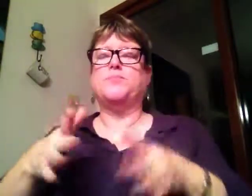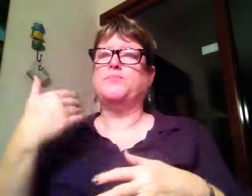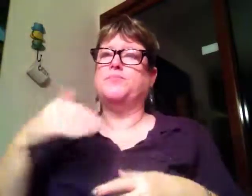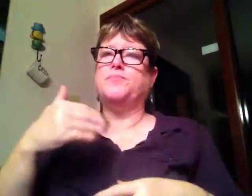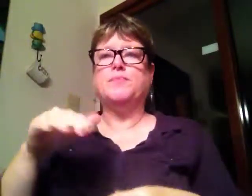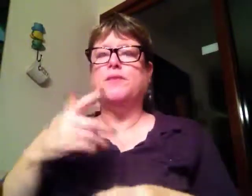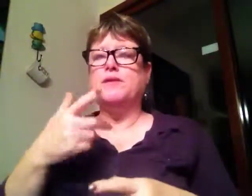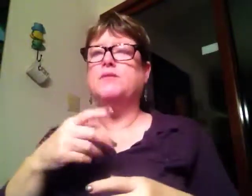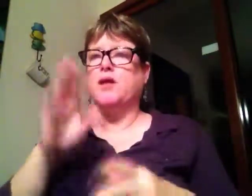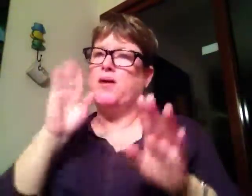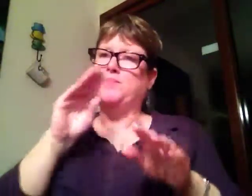It felt like hope.